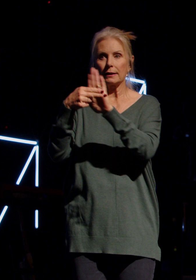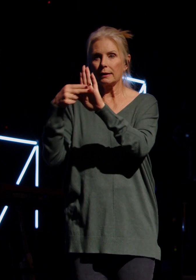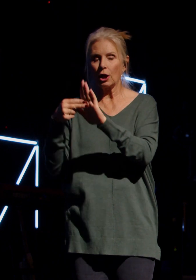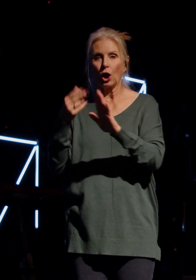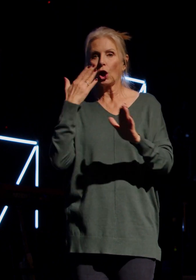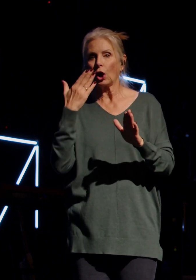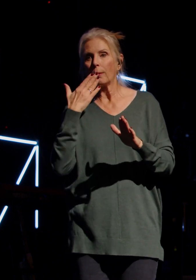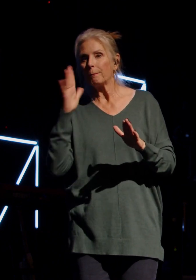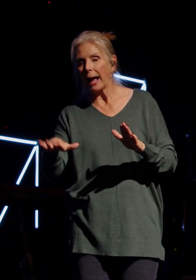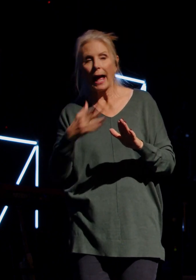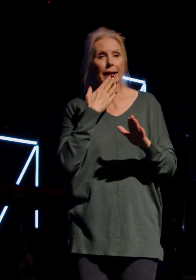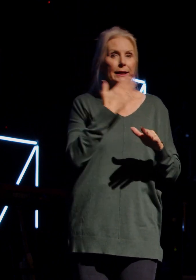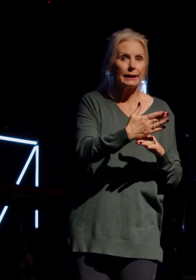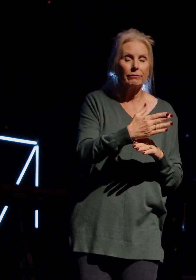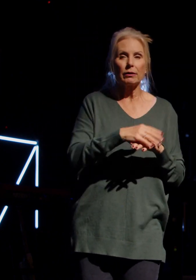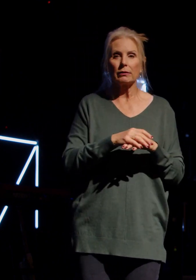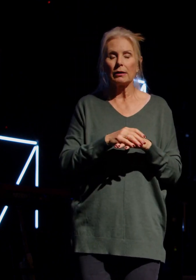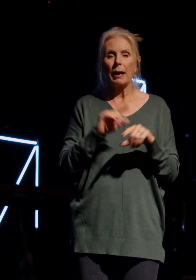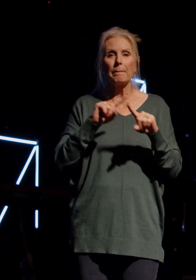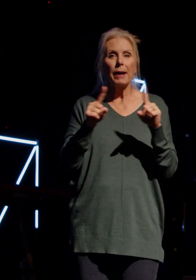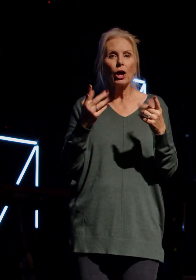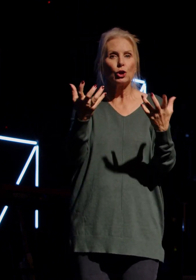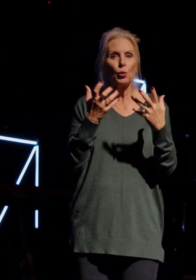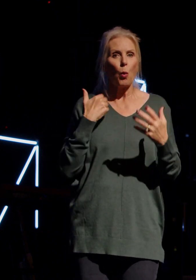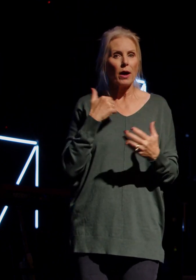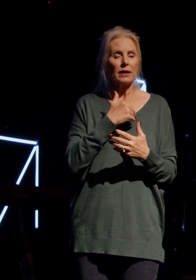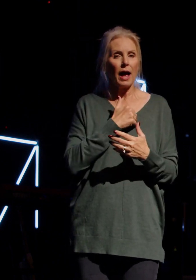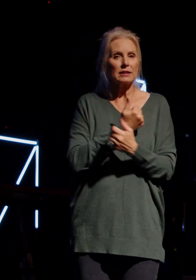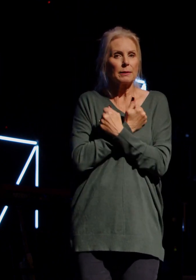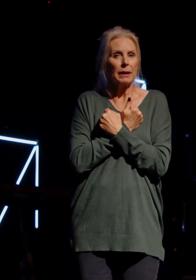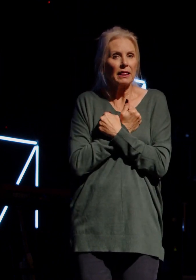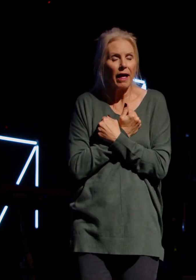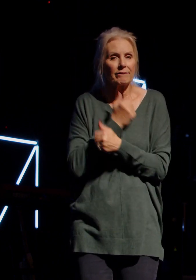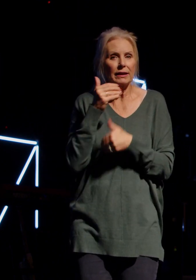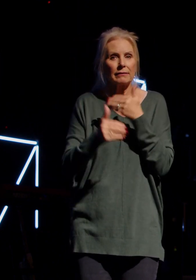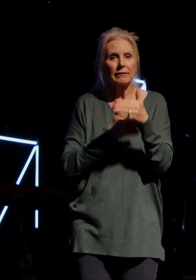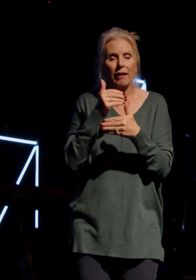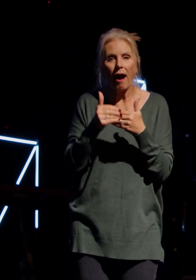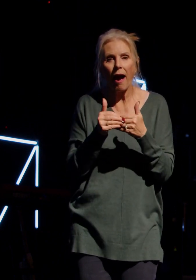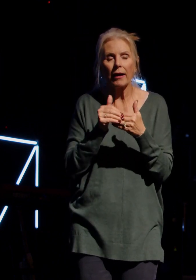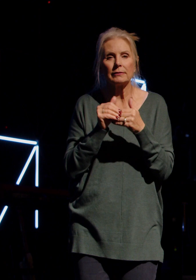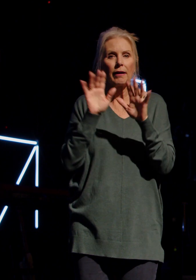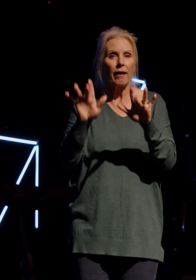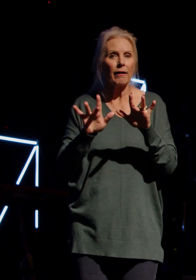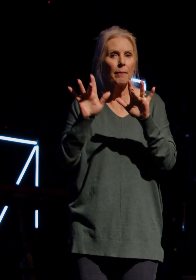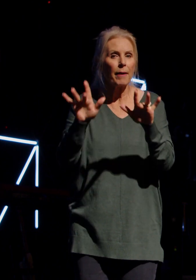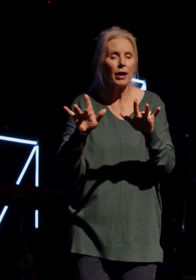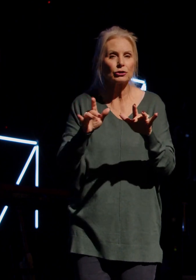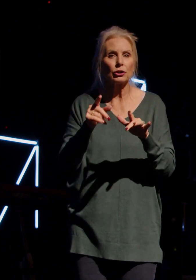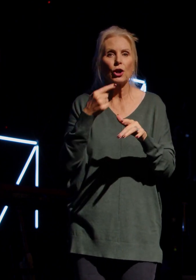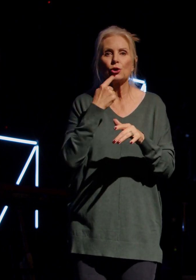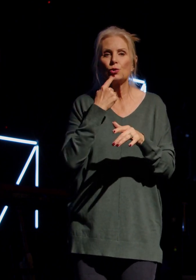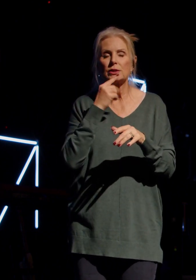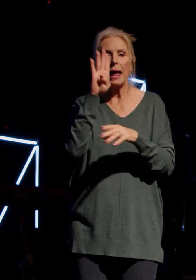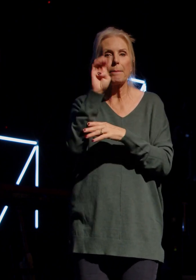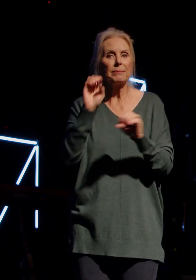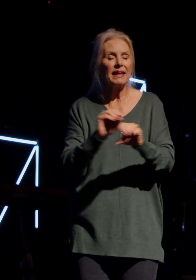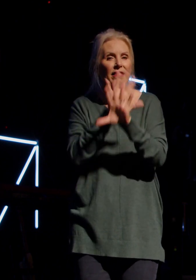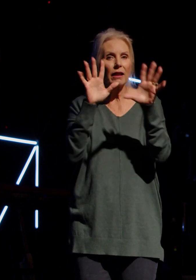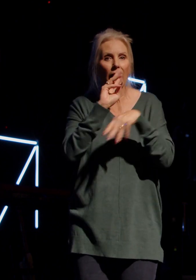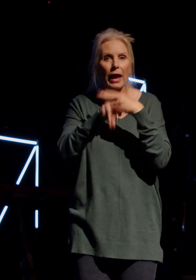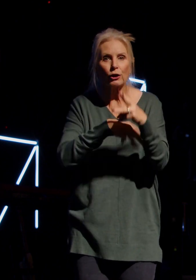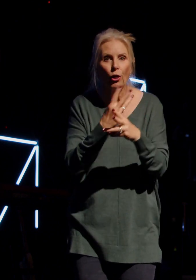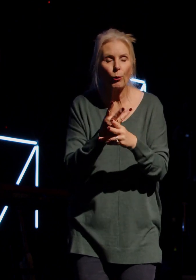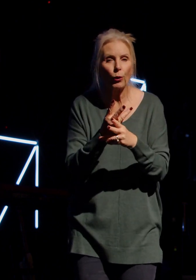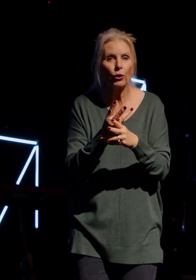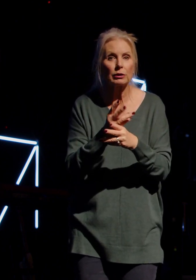to be loving and kind and compassionate and gracious. You call us to be a light of the world. You call us to be salt